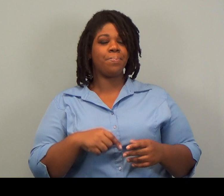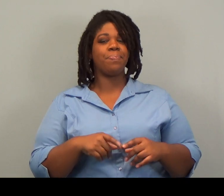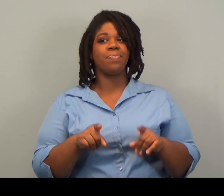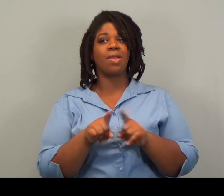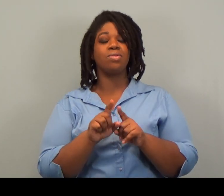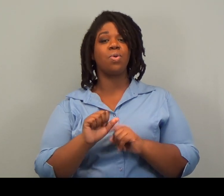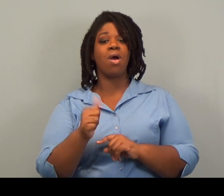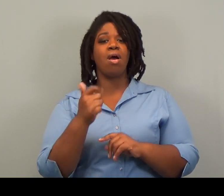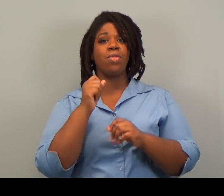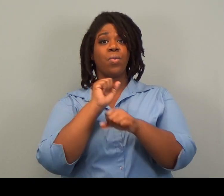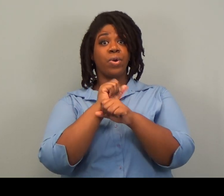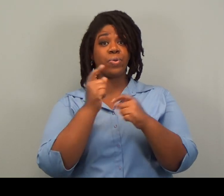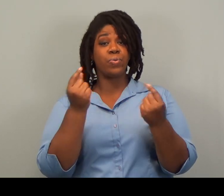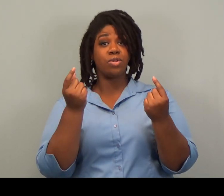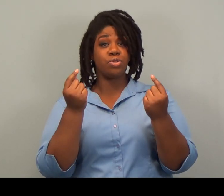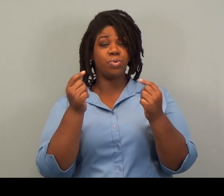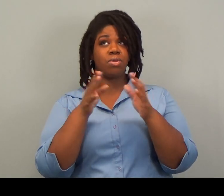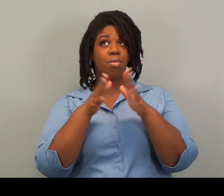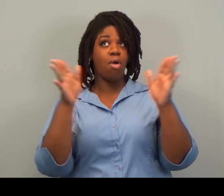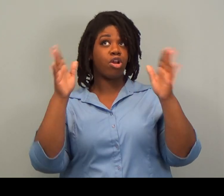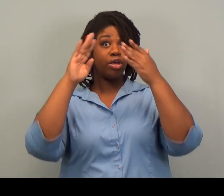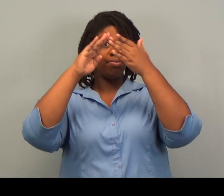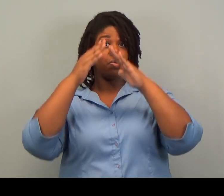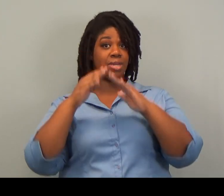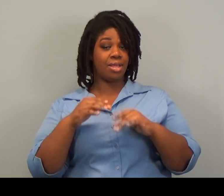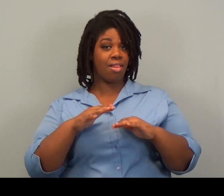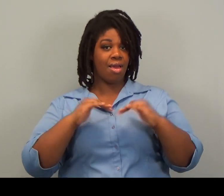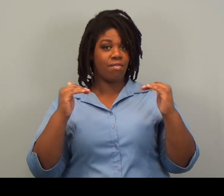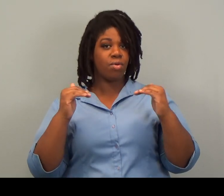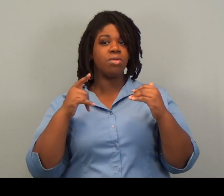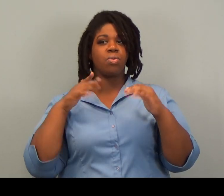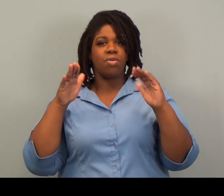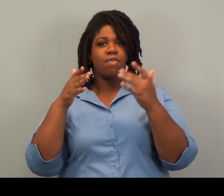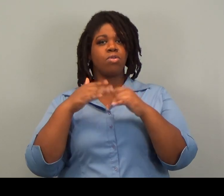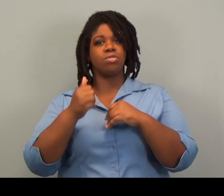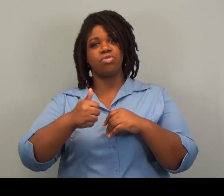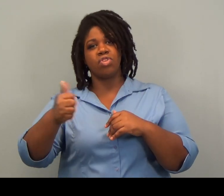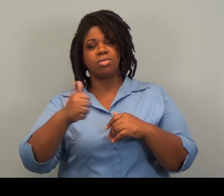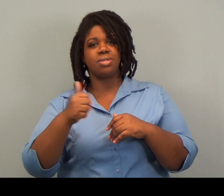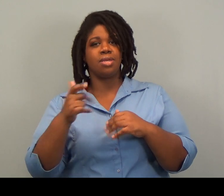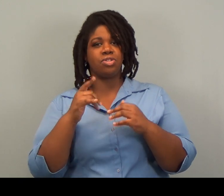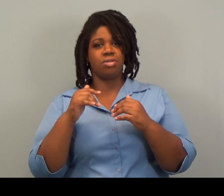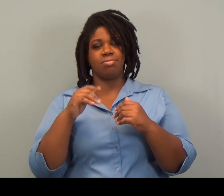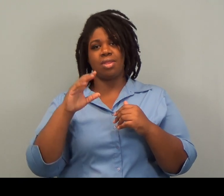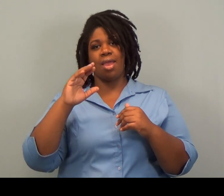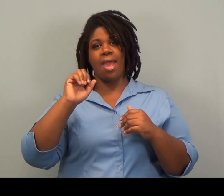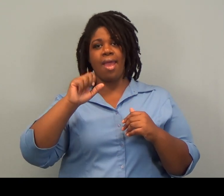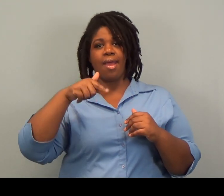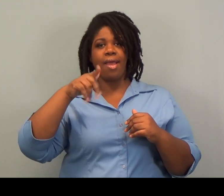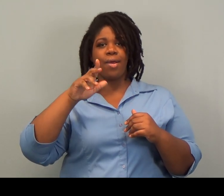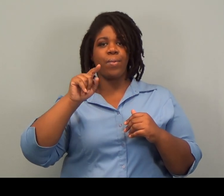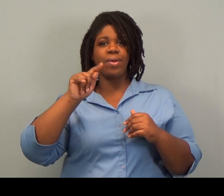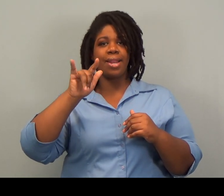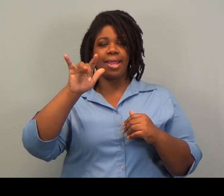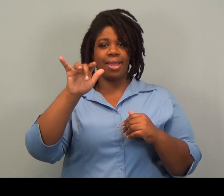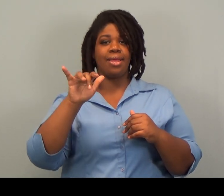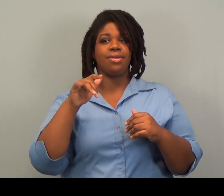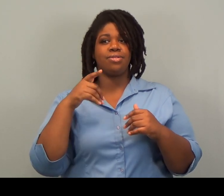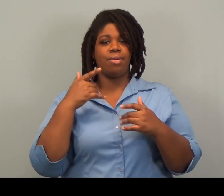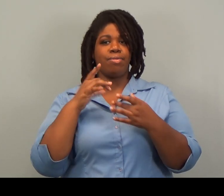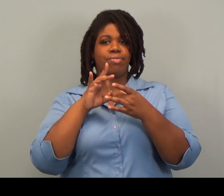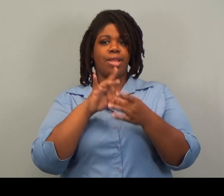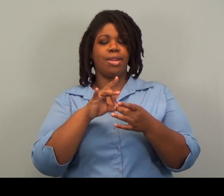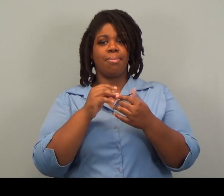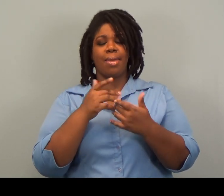do on a broader community level is focused on transportation equity. So that can be a